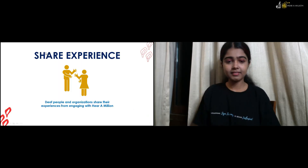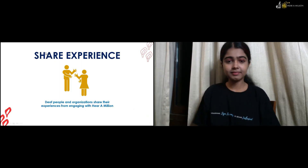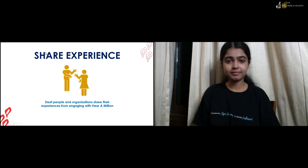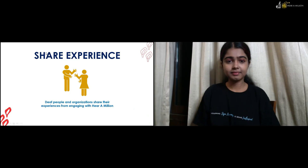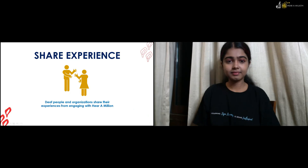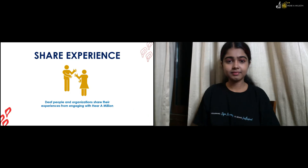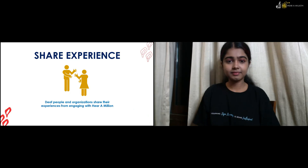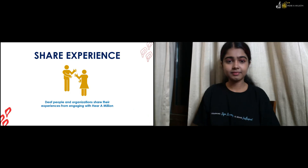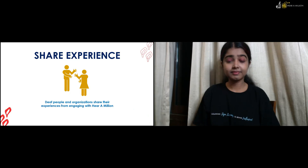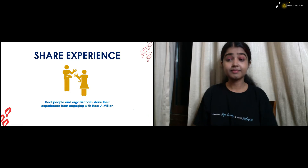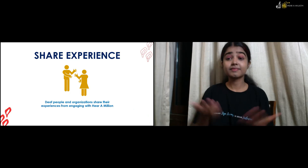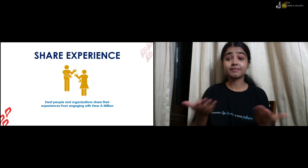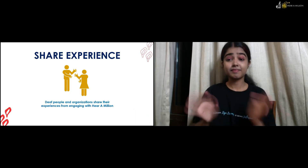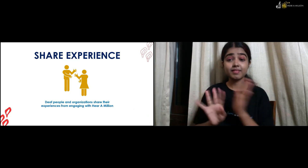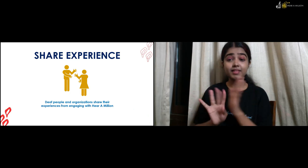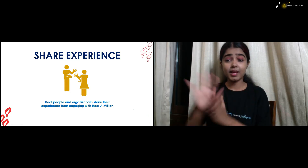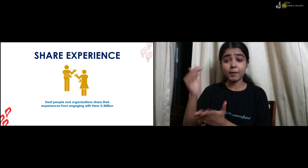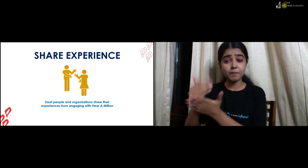Can we have a next slide, please?